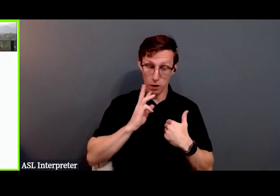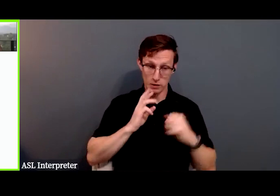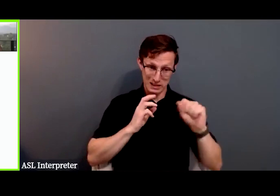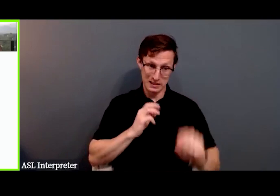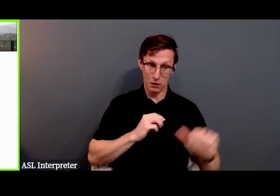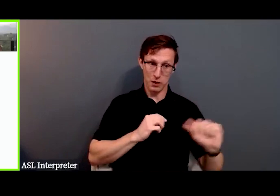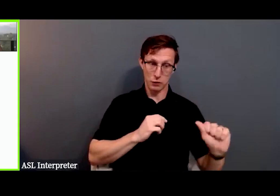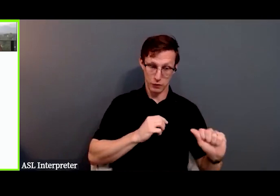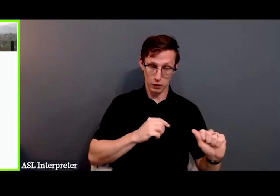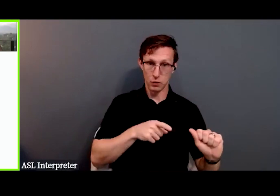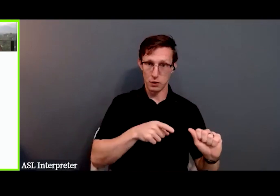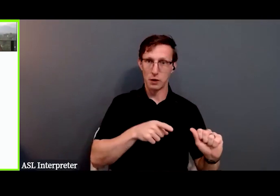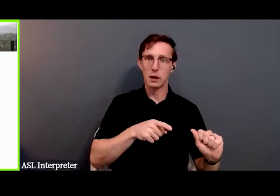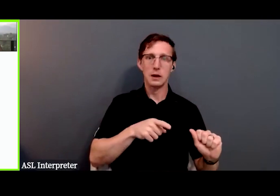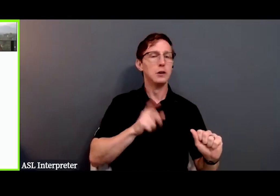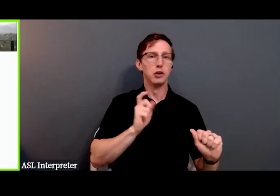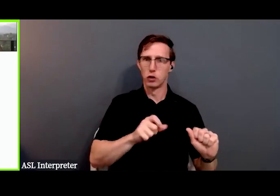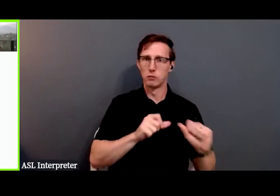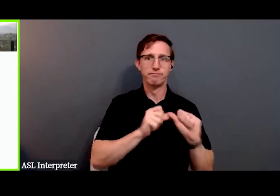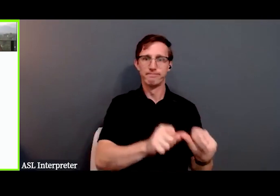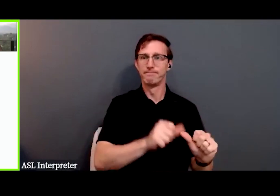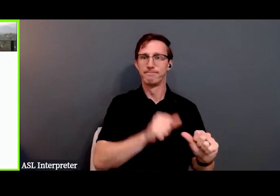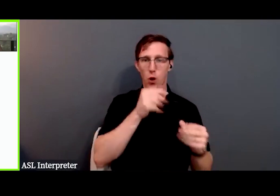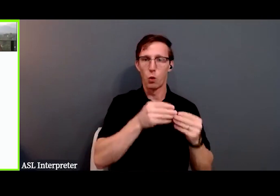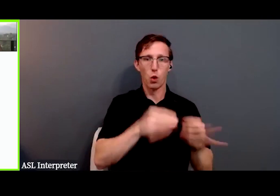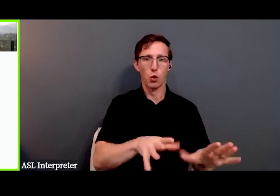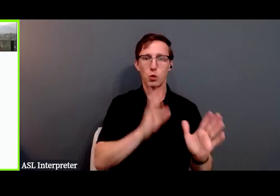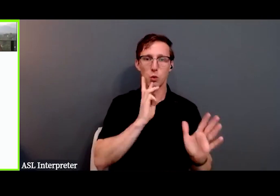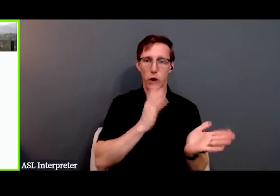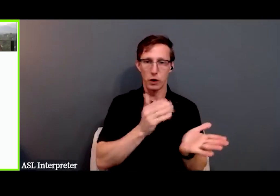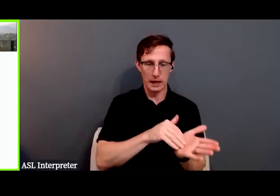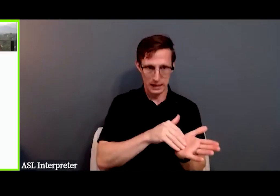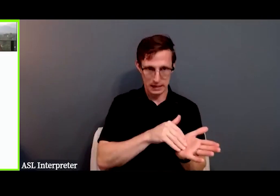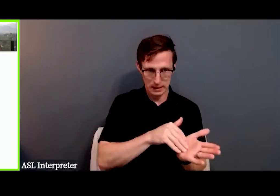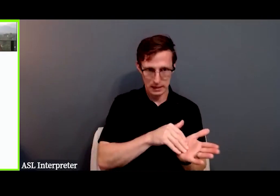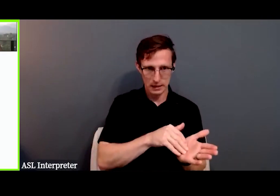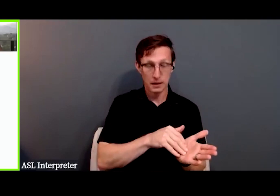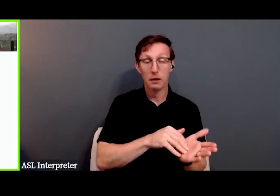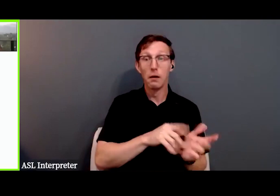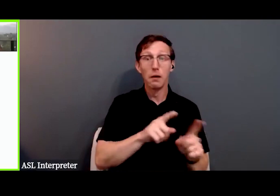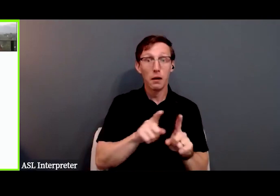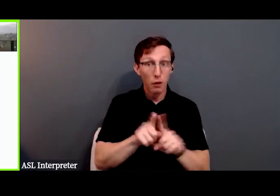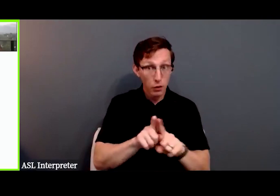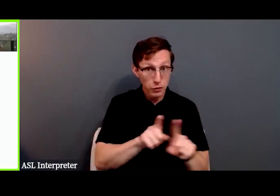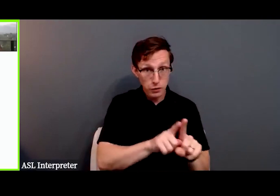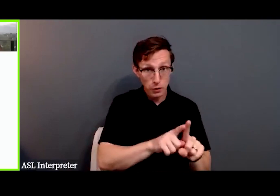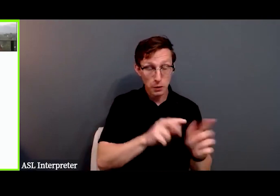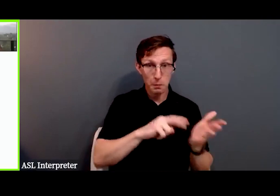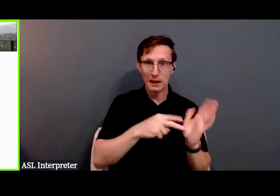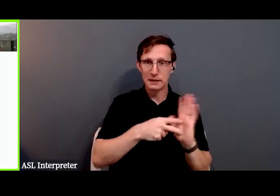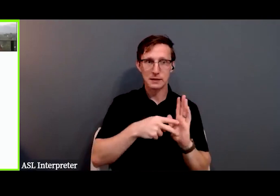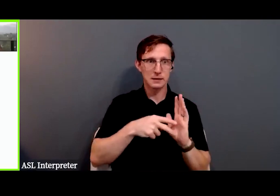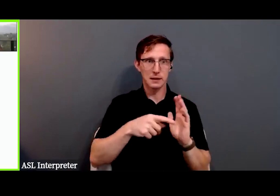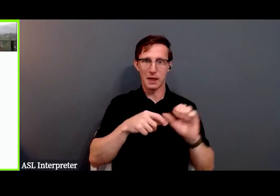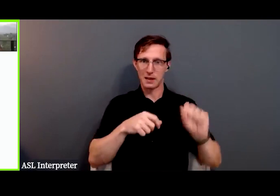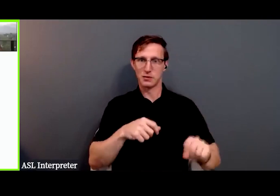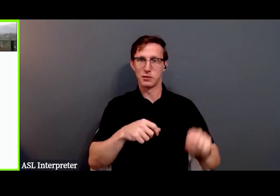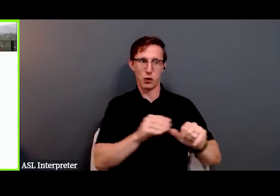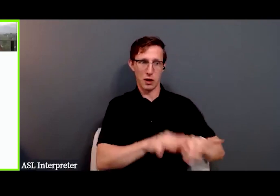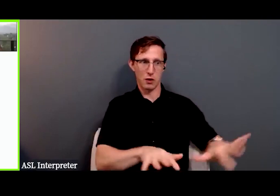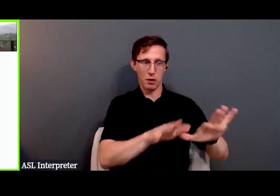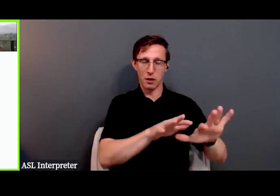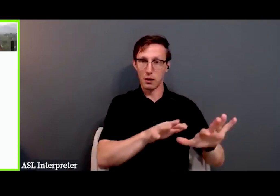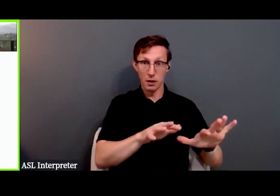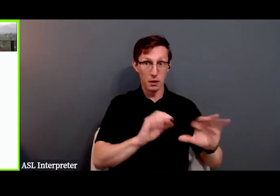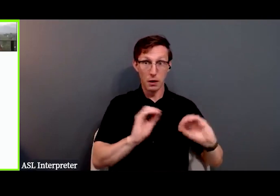area. But the other thing that it means is we do not have any major breaks in the southern distribution system.